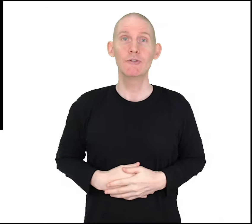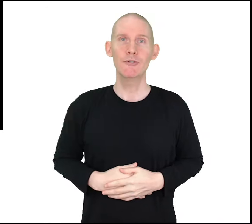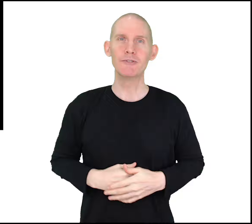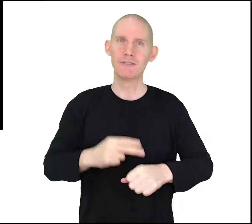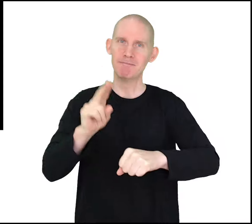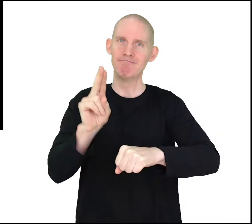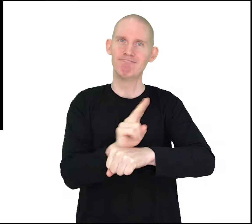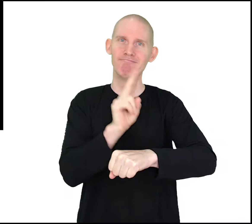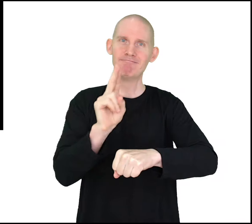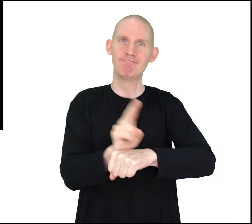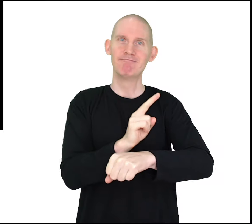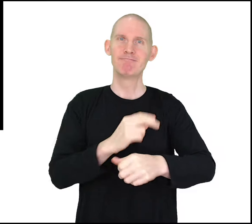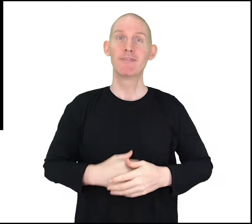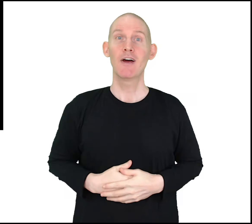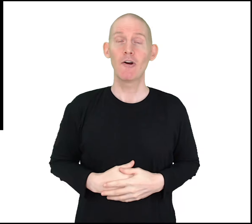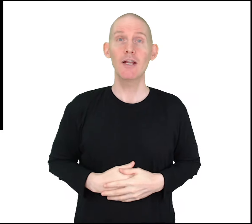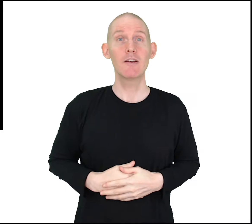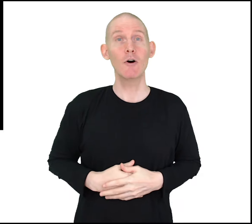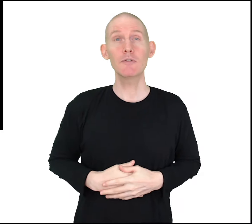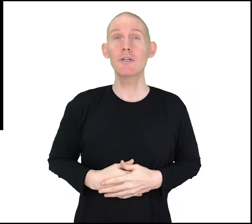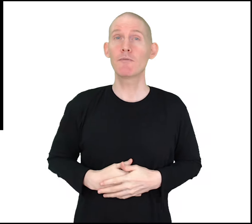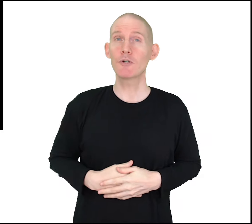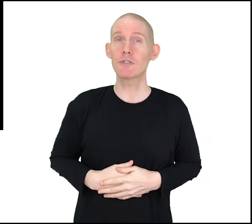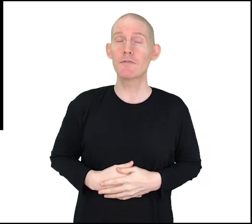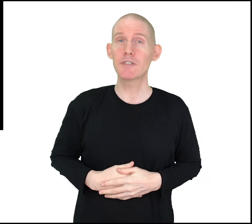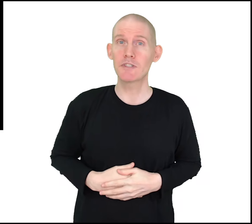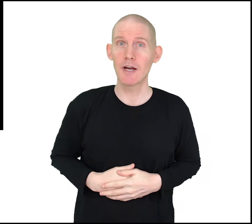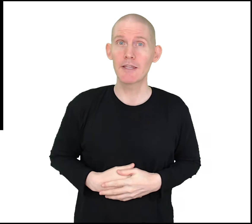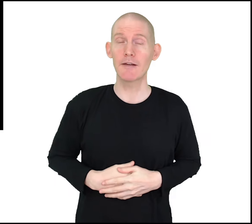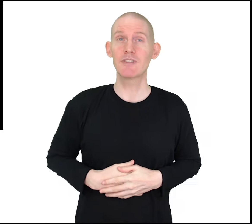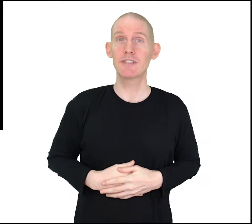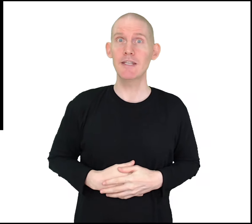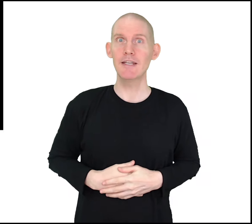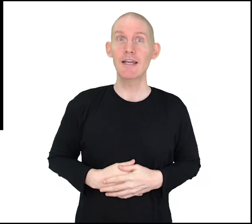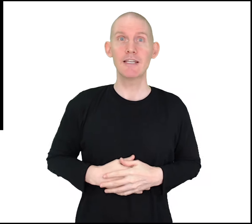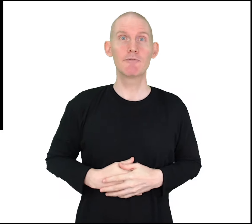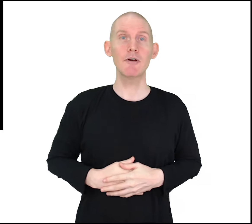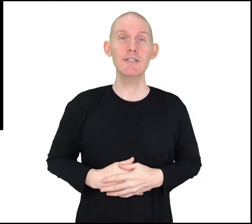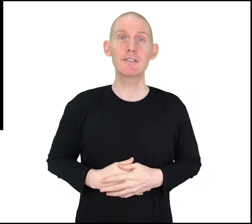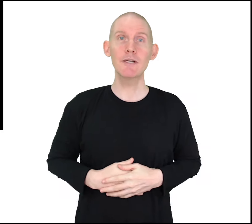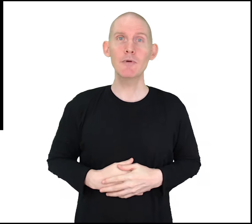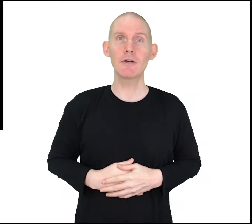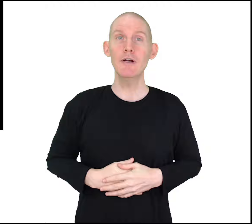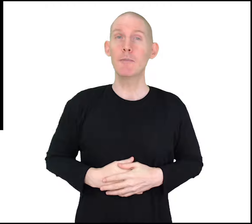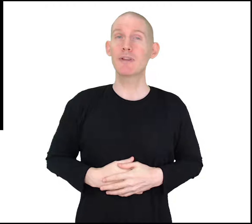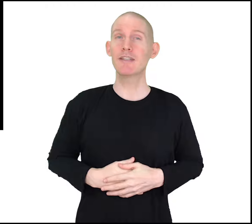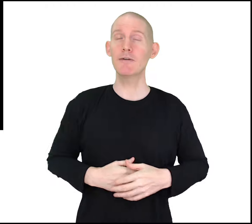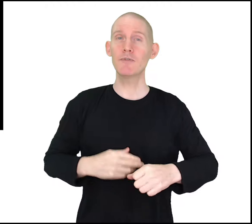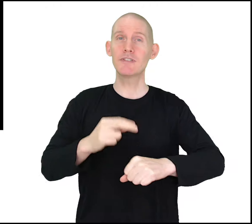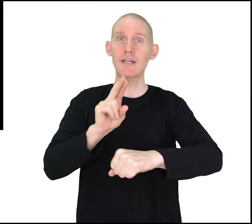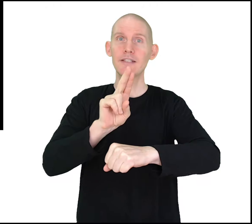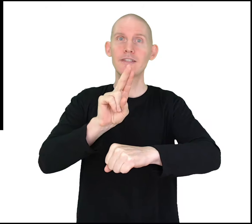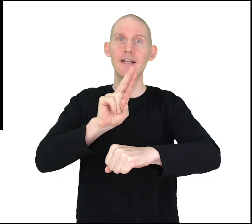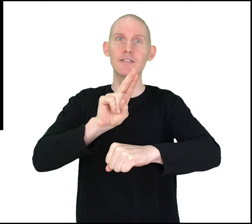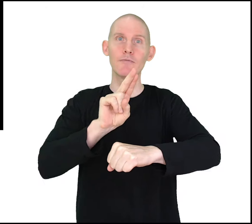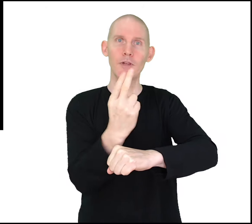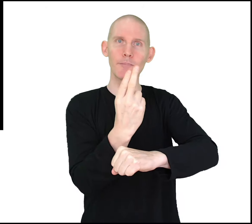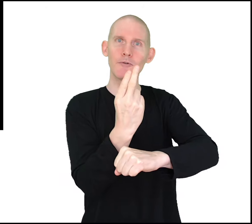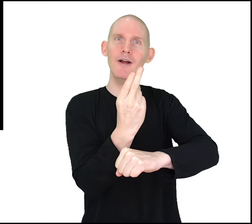Use. All right, an alternate version of this sign that I've seen is very similar, but the difference is that it's flipped around.